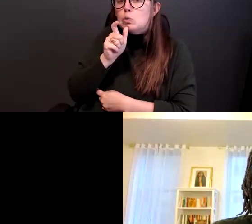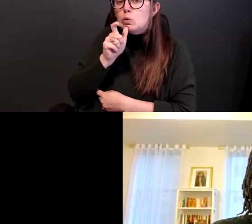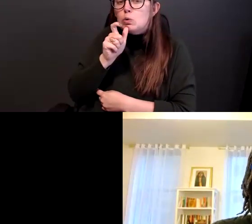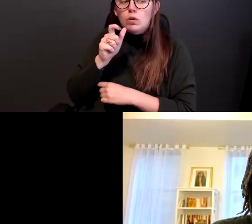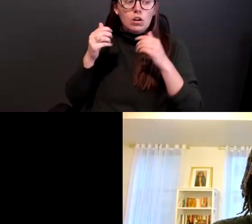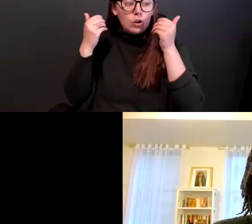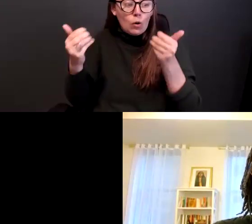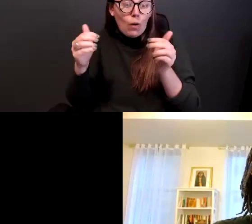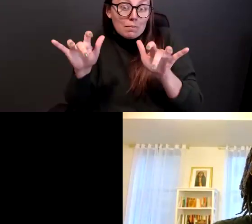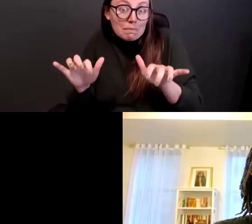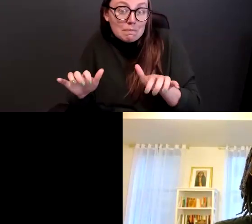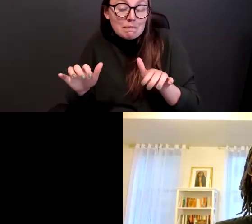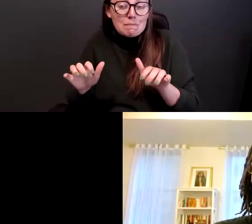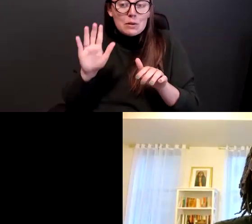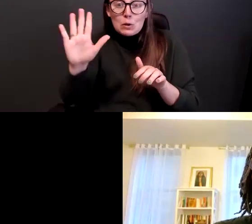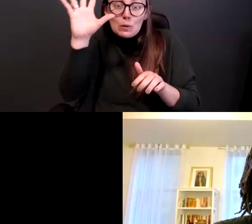the monologue?